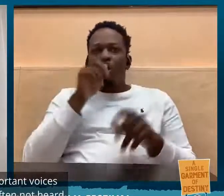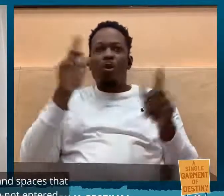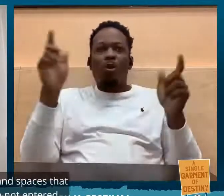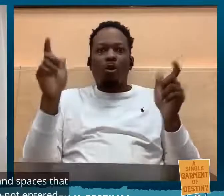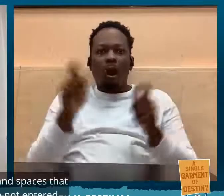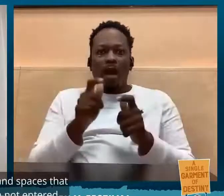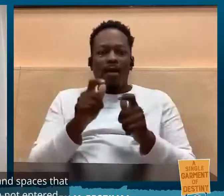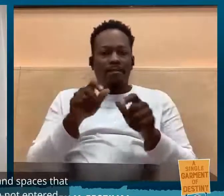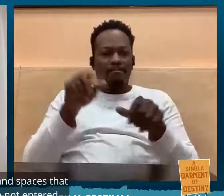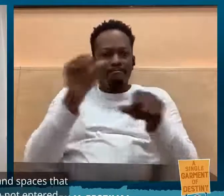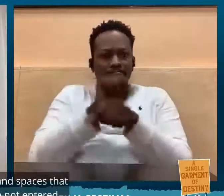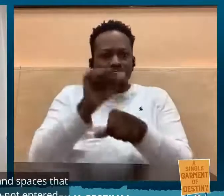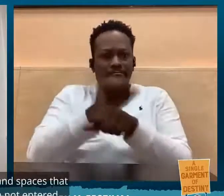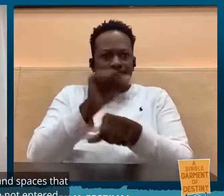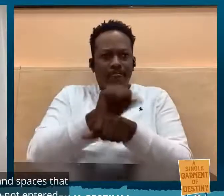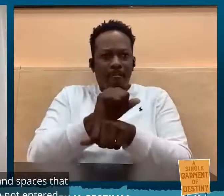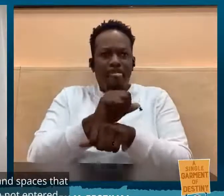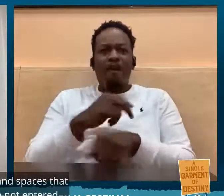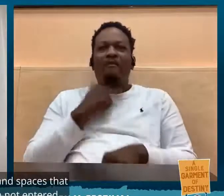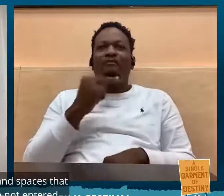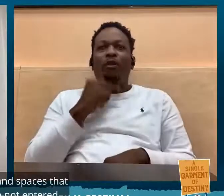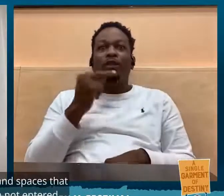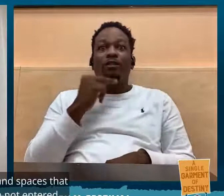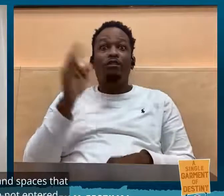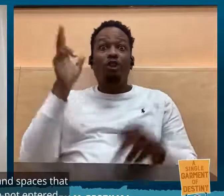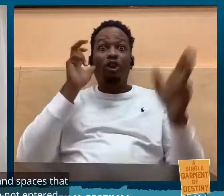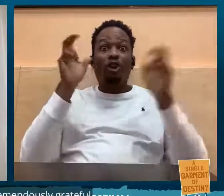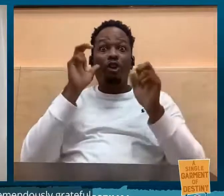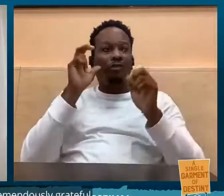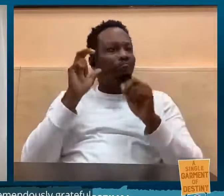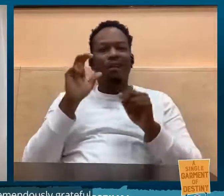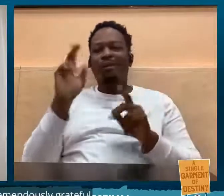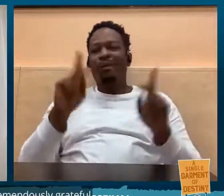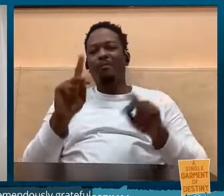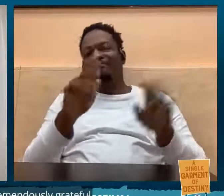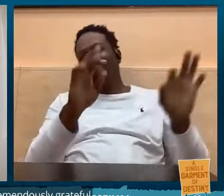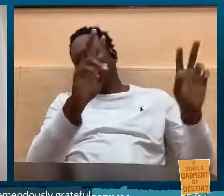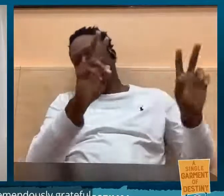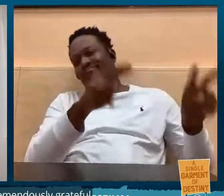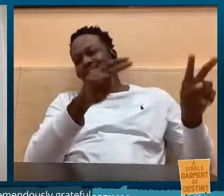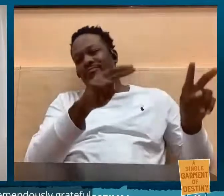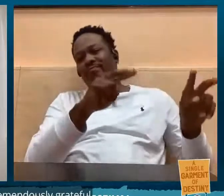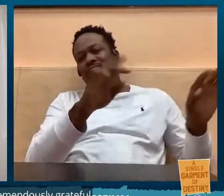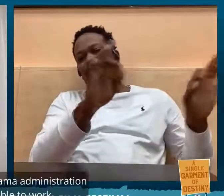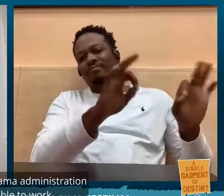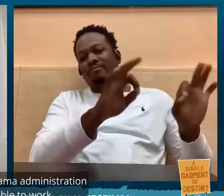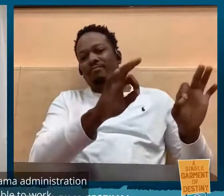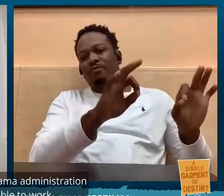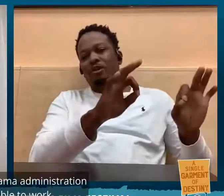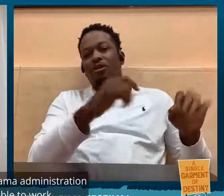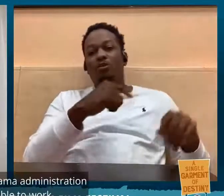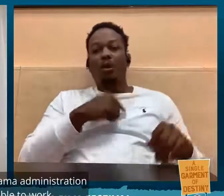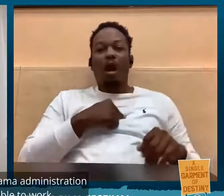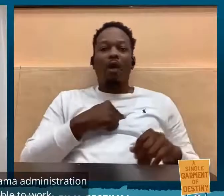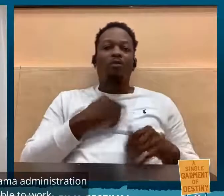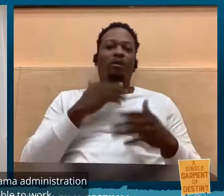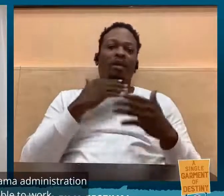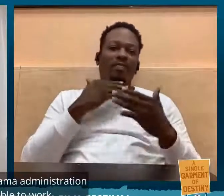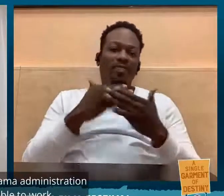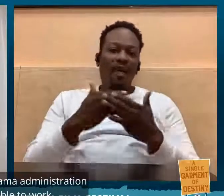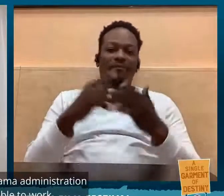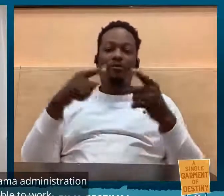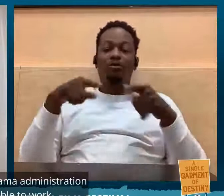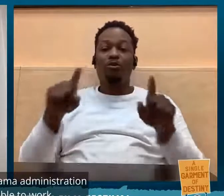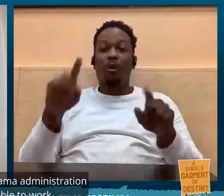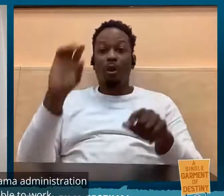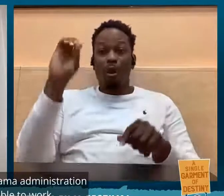heard in rooms and spaces that are often not entered. And so I was tremendously grateful during the Obama administration